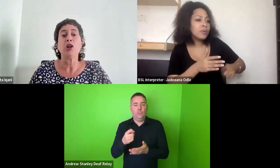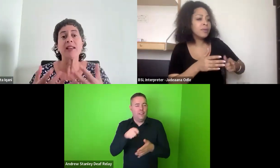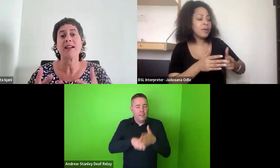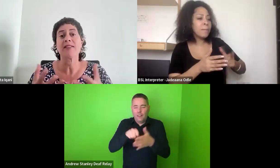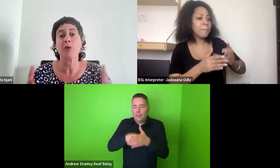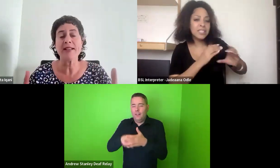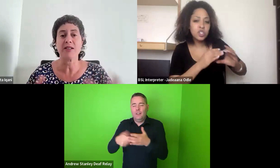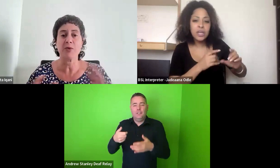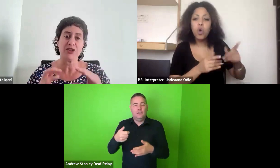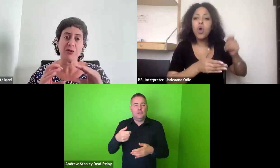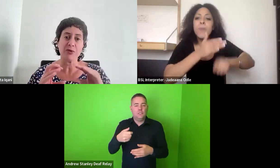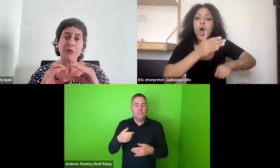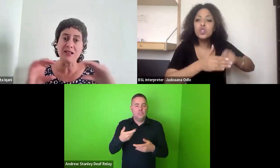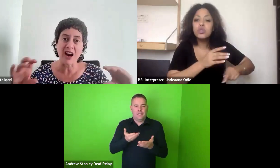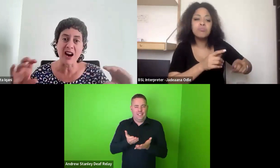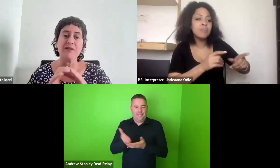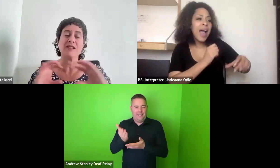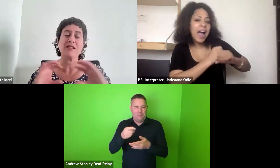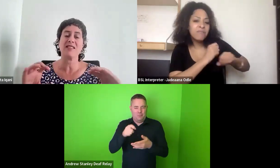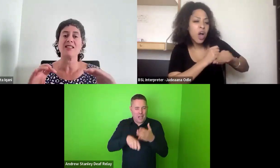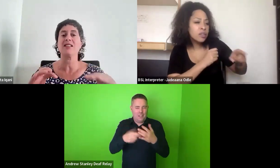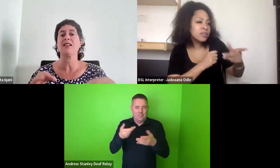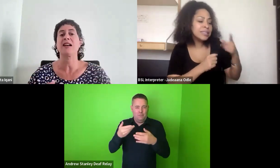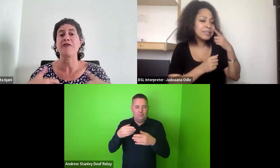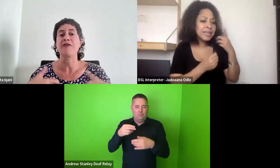and looking at the ways in which media